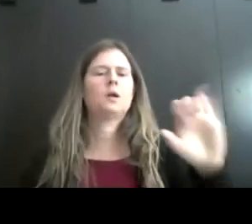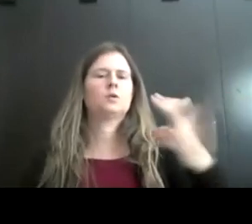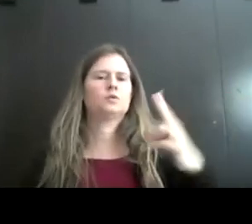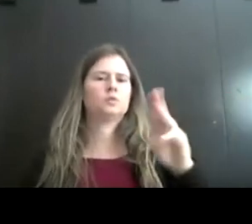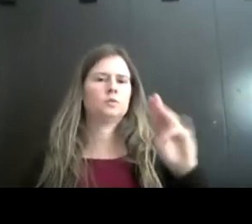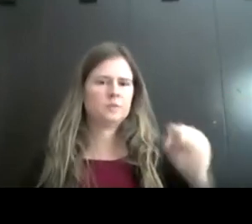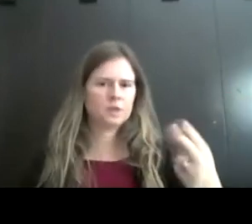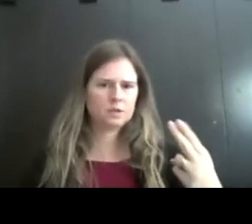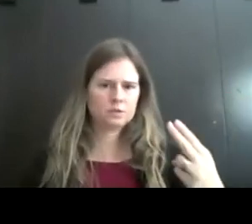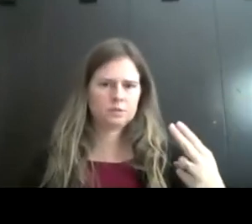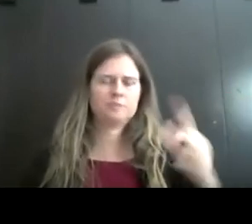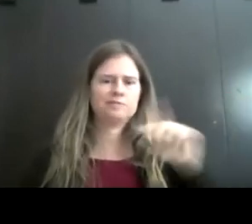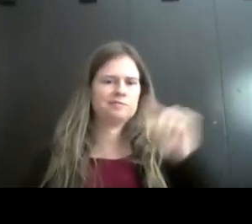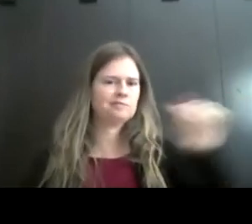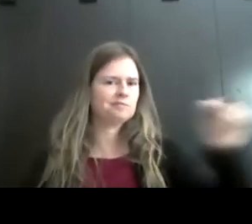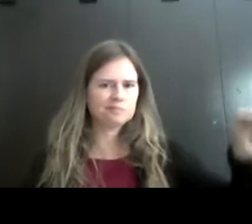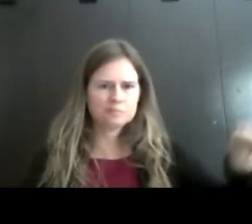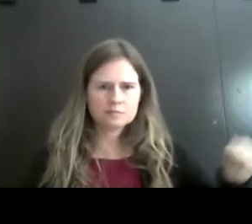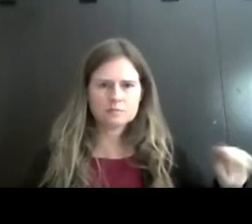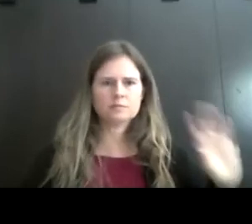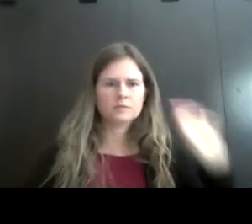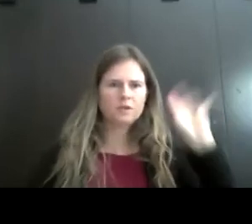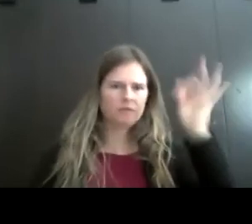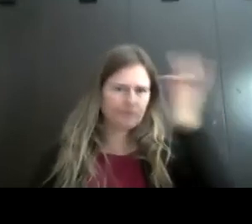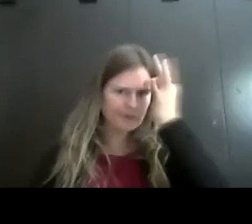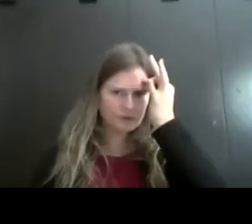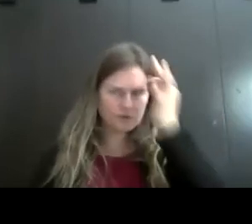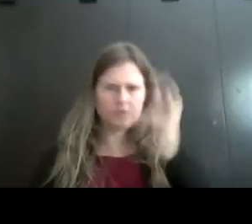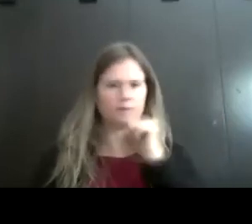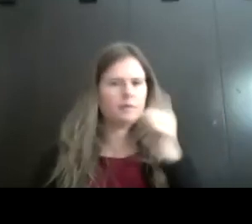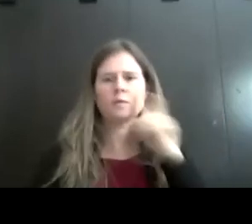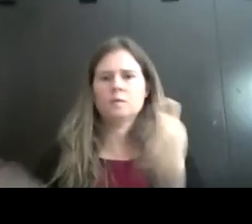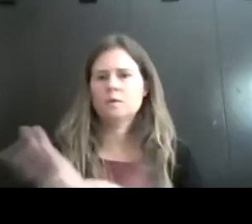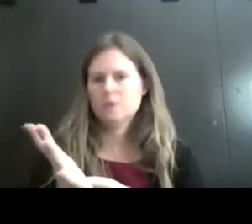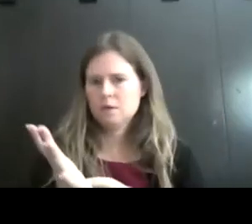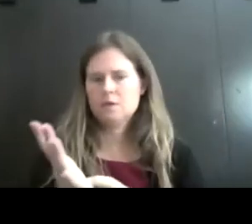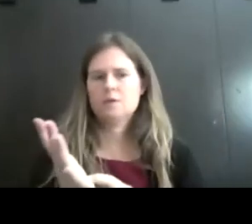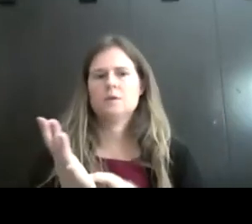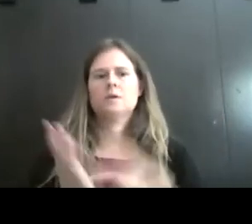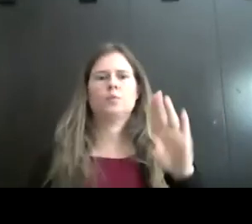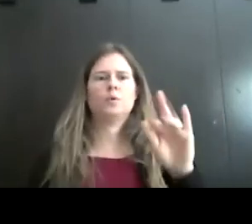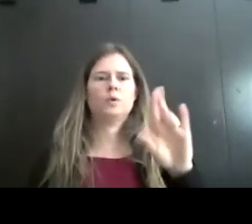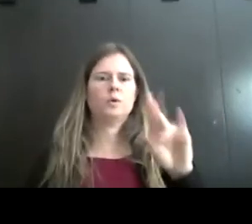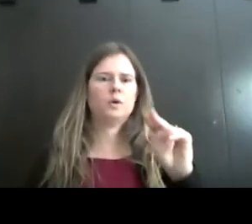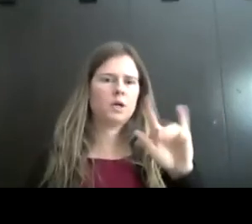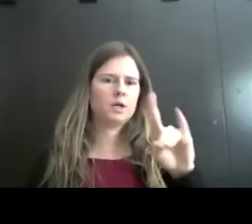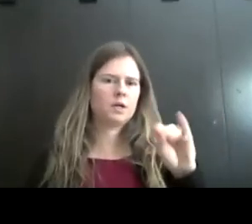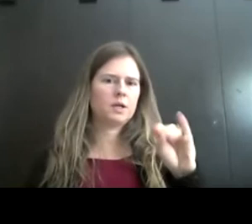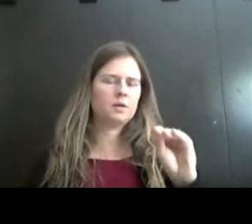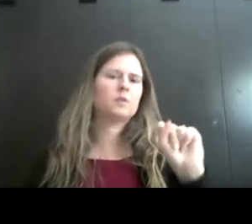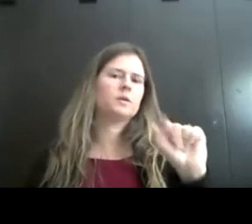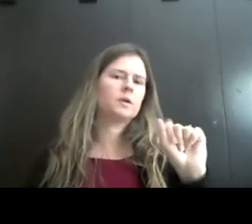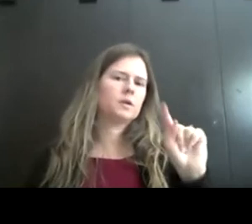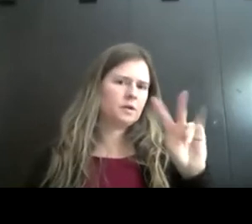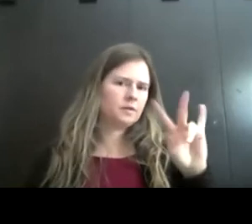mountains. We are all federally non-recognized. The Fernandinho Tataviam are a fairly non-recognized